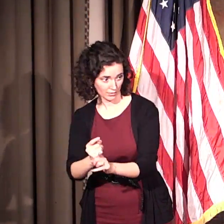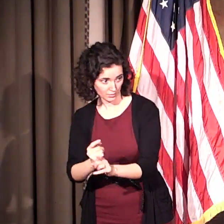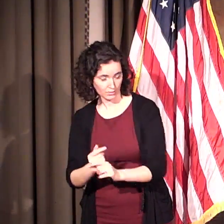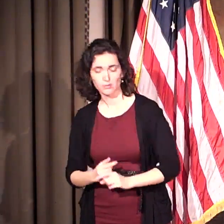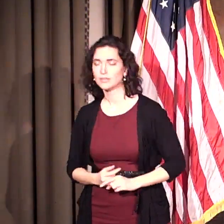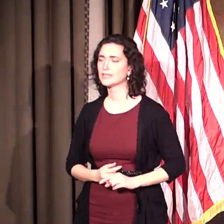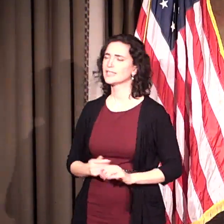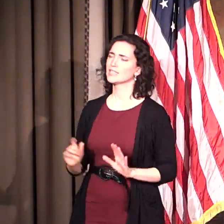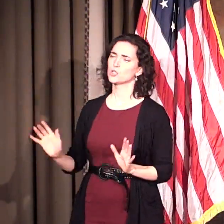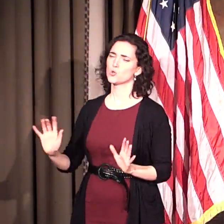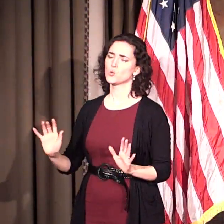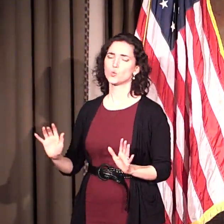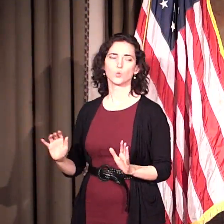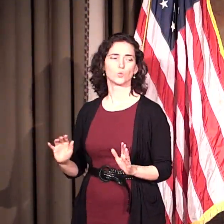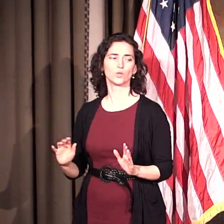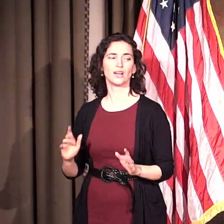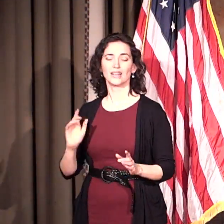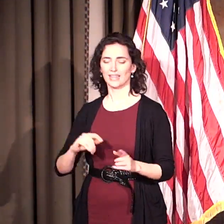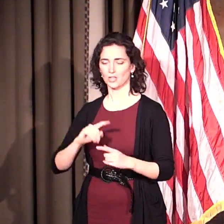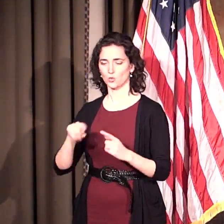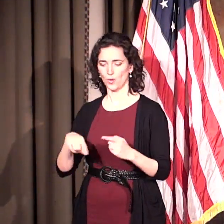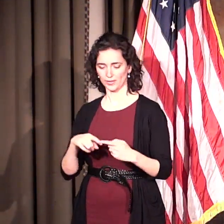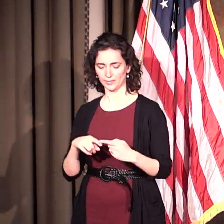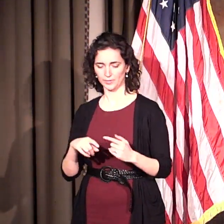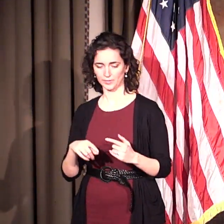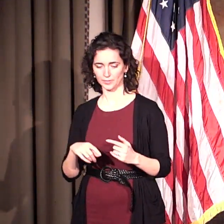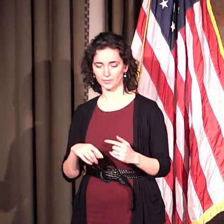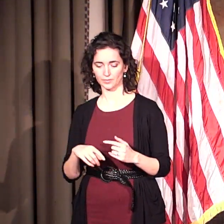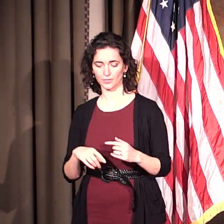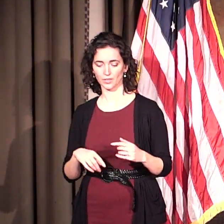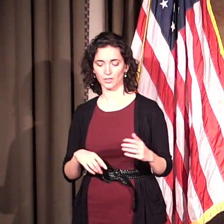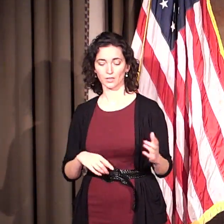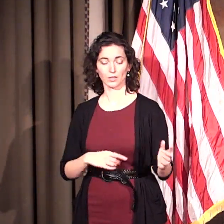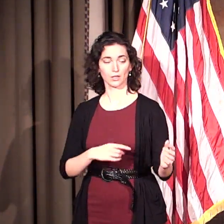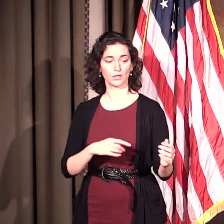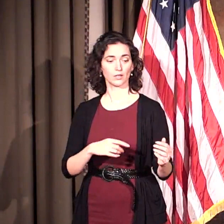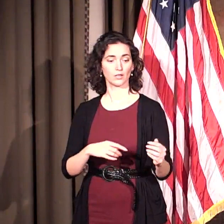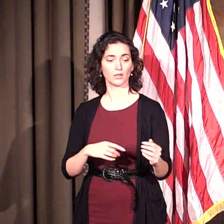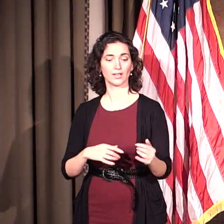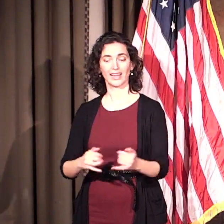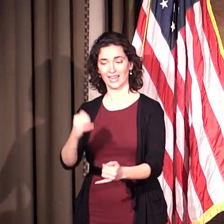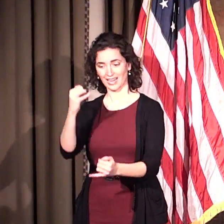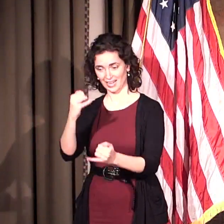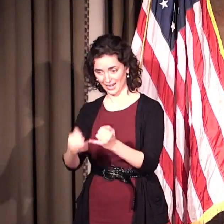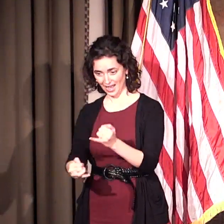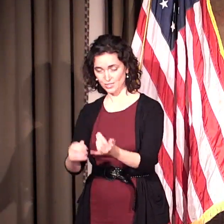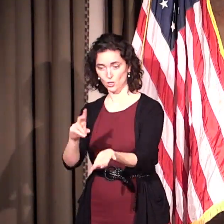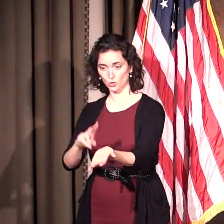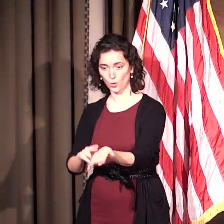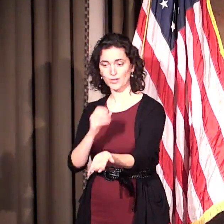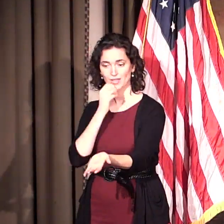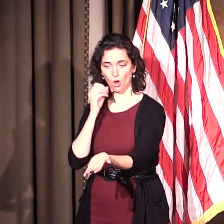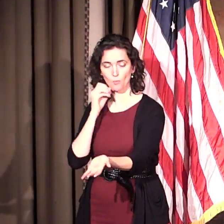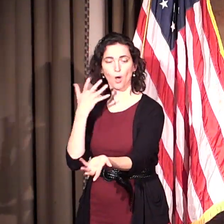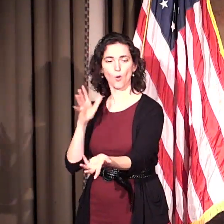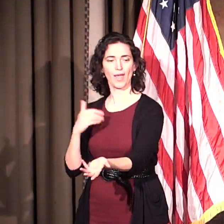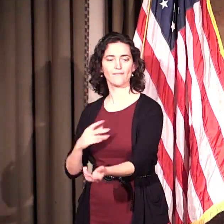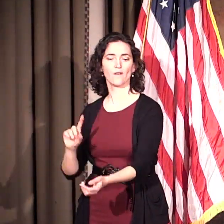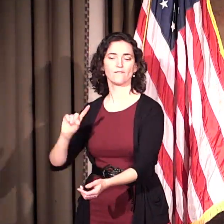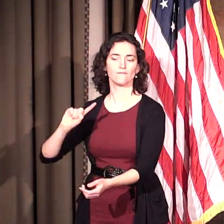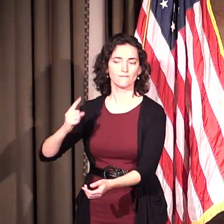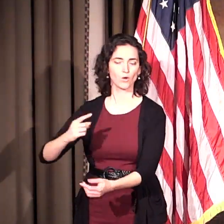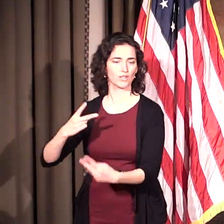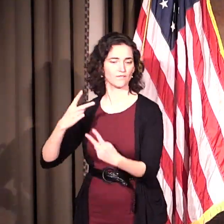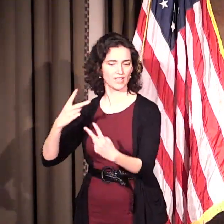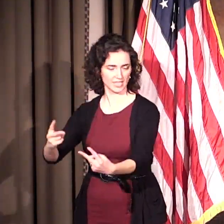No, not going to stop. That's when they're going to finish. That's when the last remaining nursing home will have had the first visit, the first